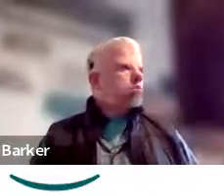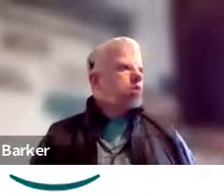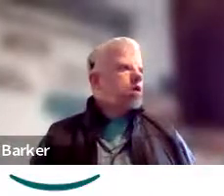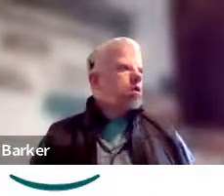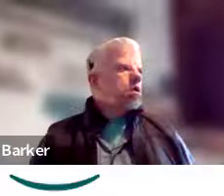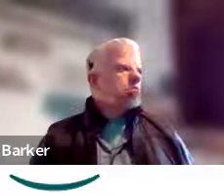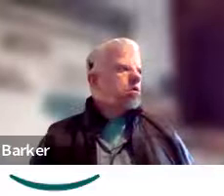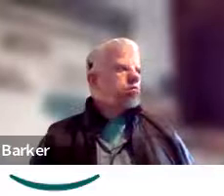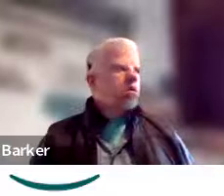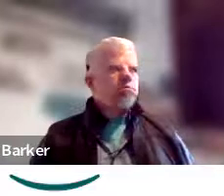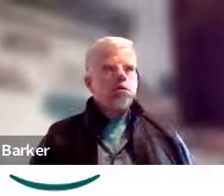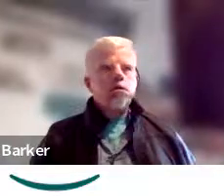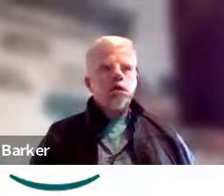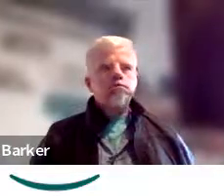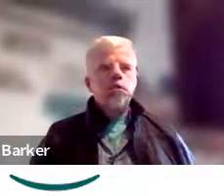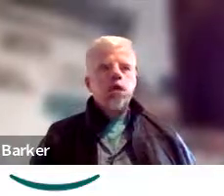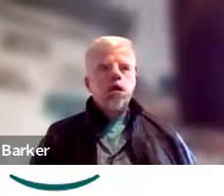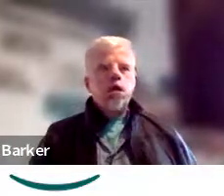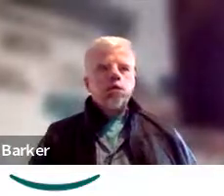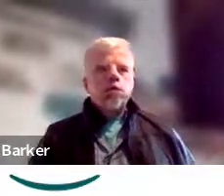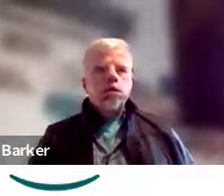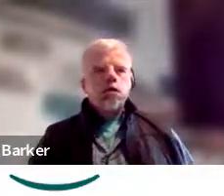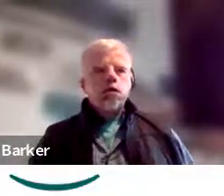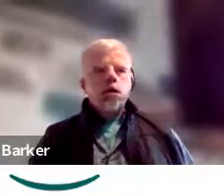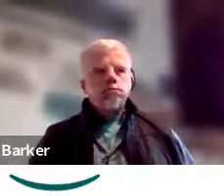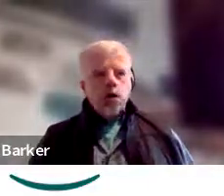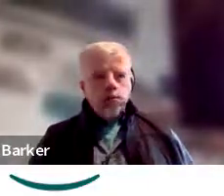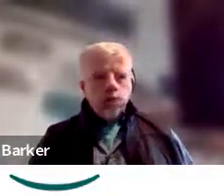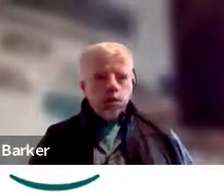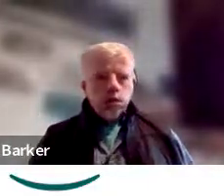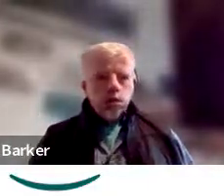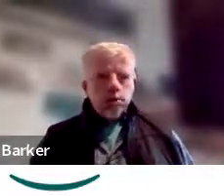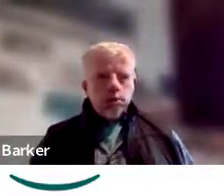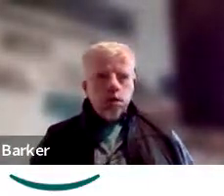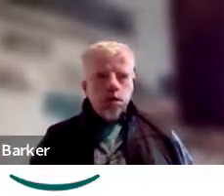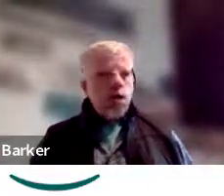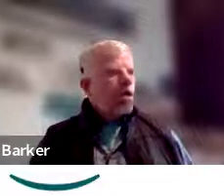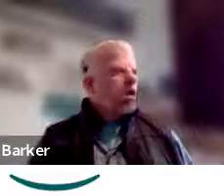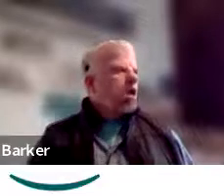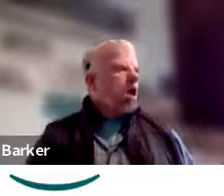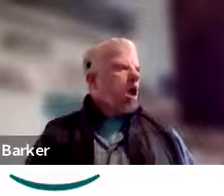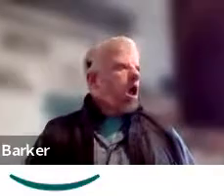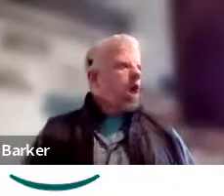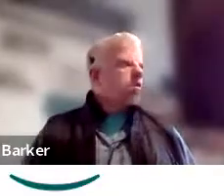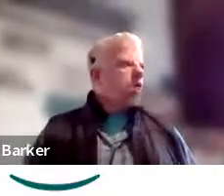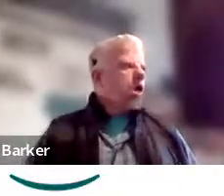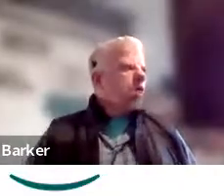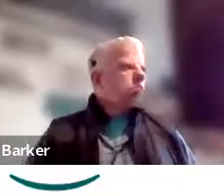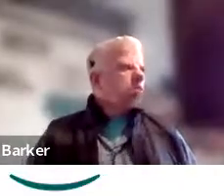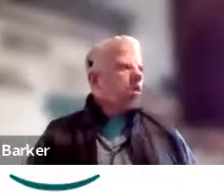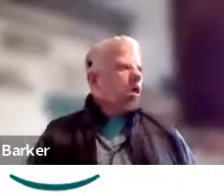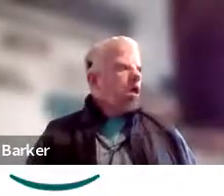I'm 49 and I've worked for AbilityNet for quite a long time, ever since I didn't have grey hair. And